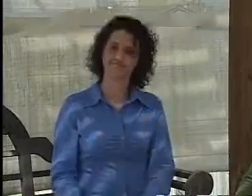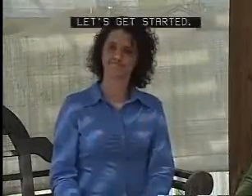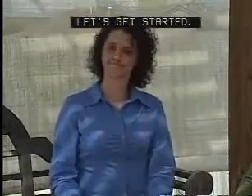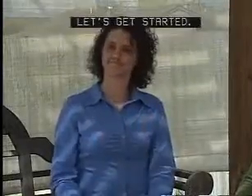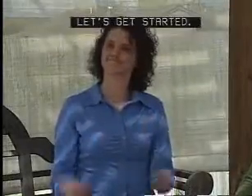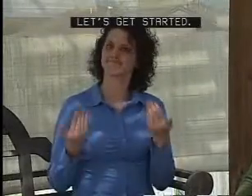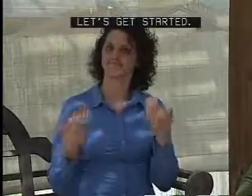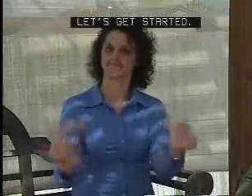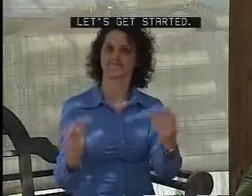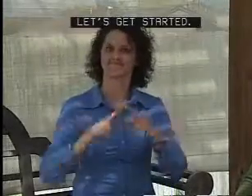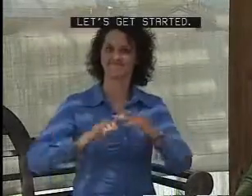Let's get started.